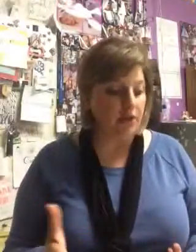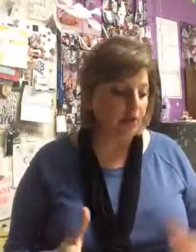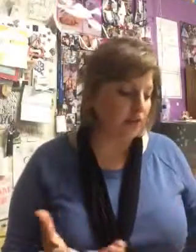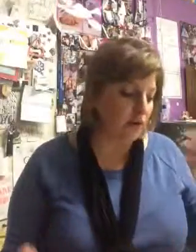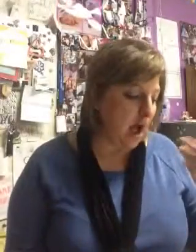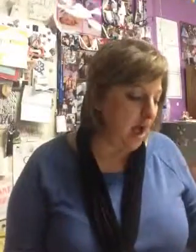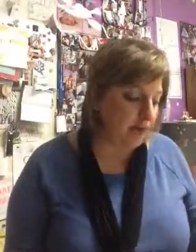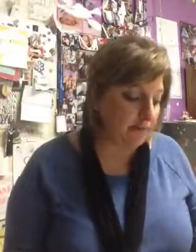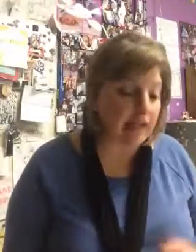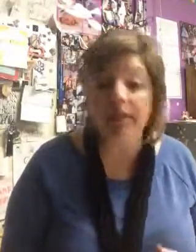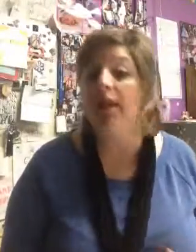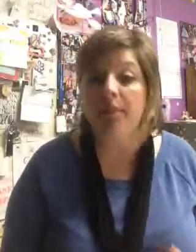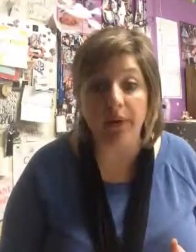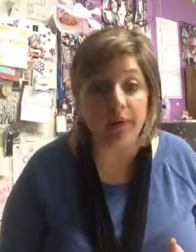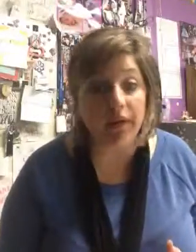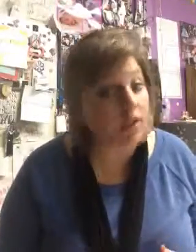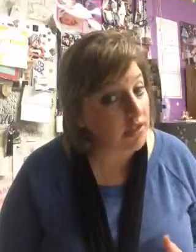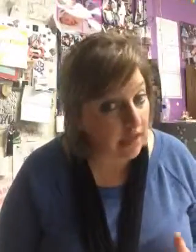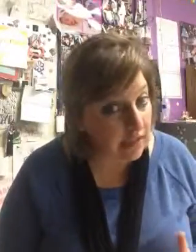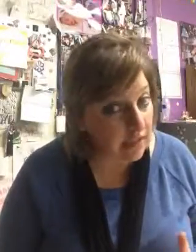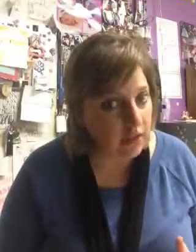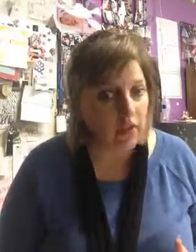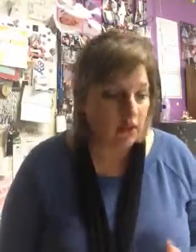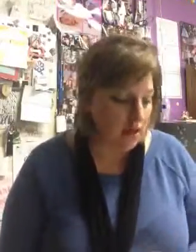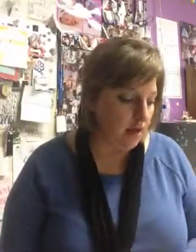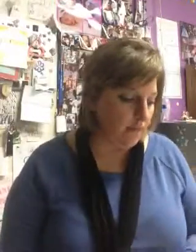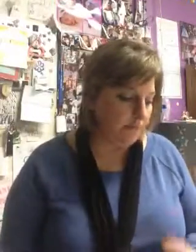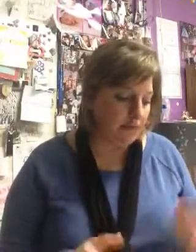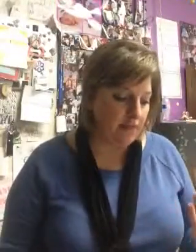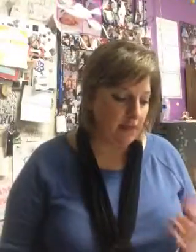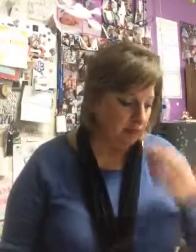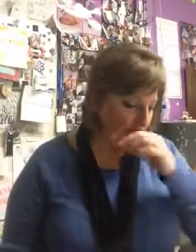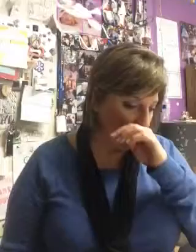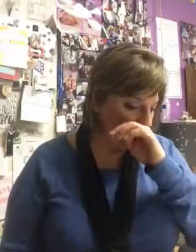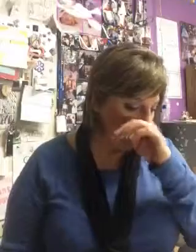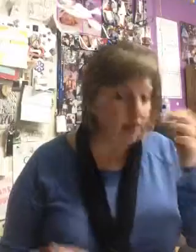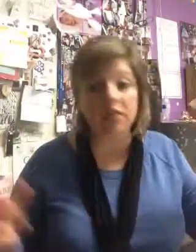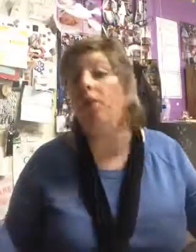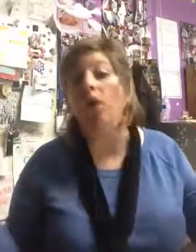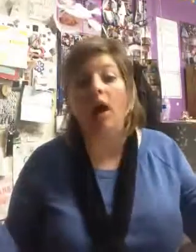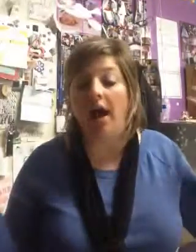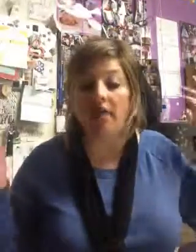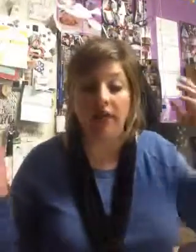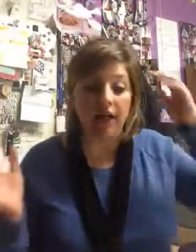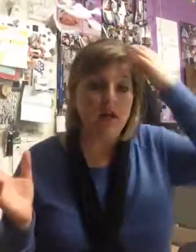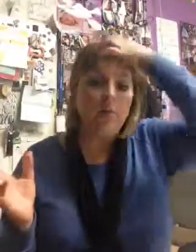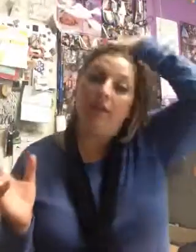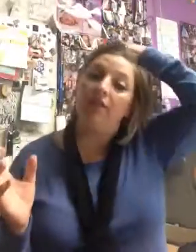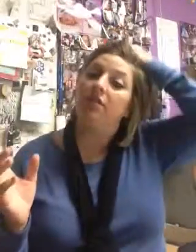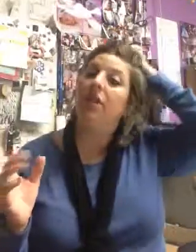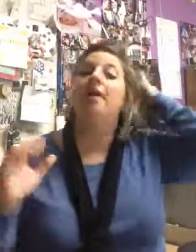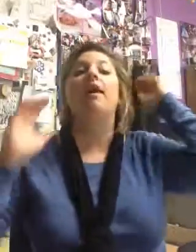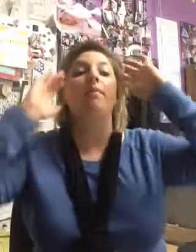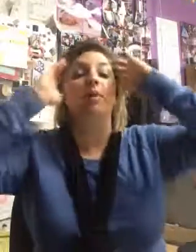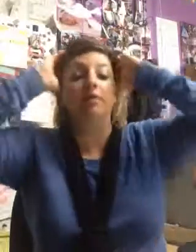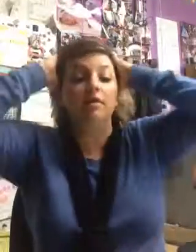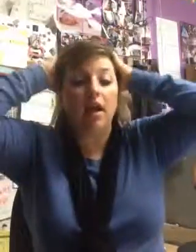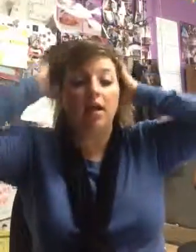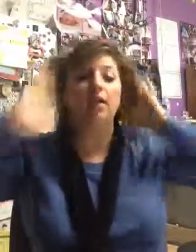okay, so I'm guessing that Burma is tiny. And that's what I would guess, unless it's poor. I have no idea. But let's just say that Burma is tiny.